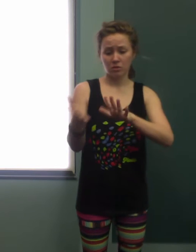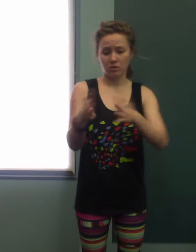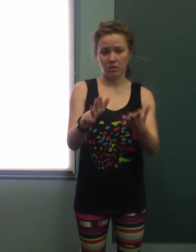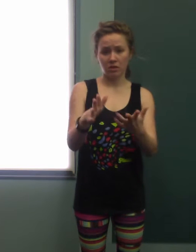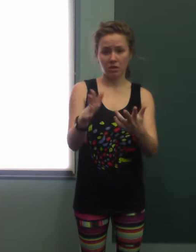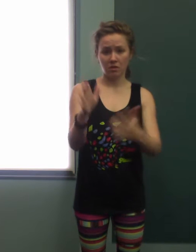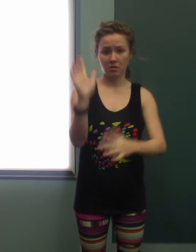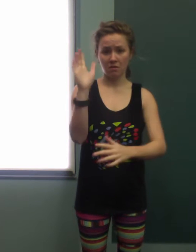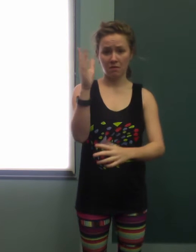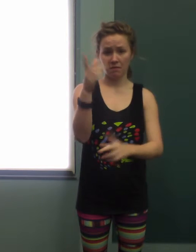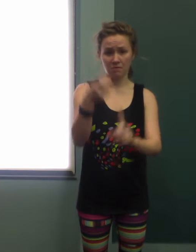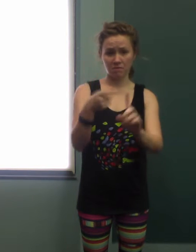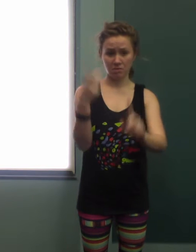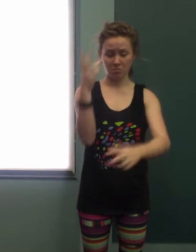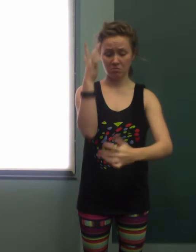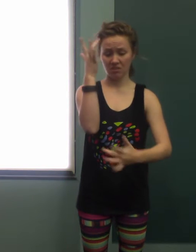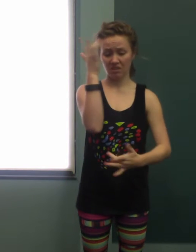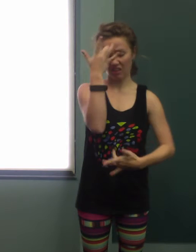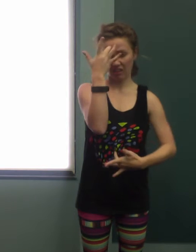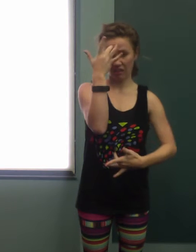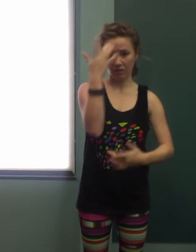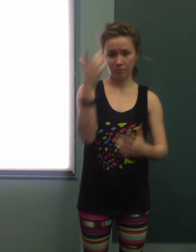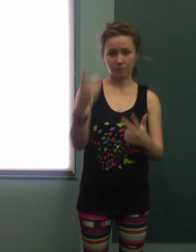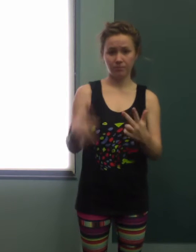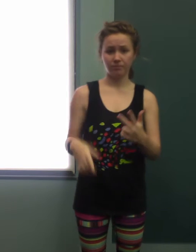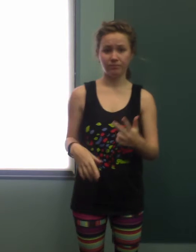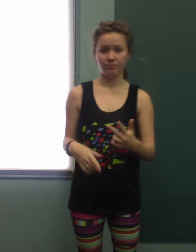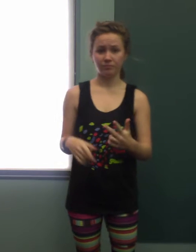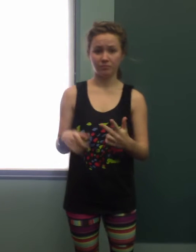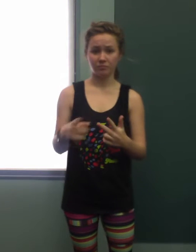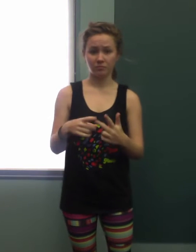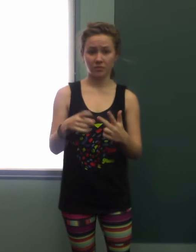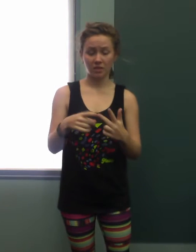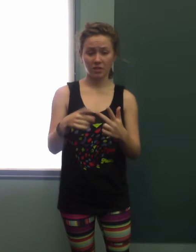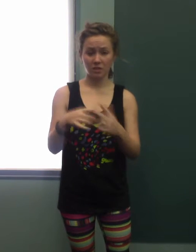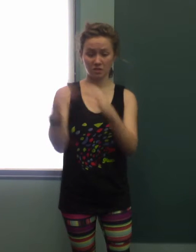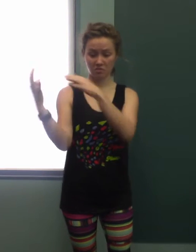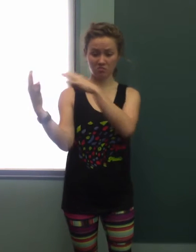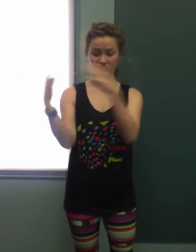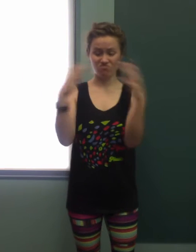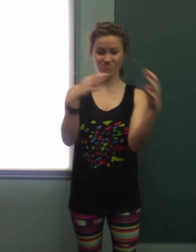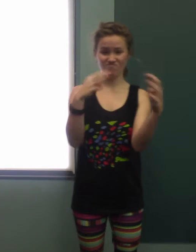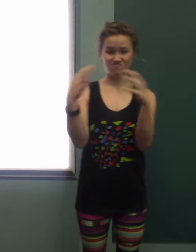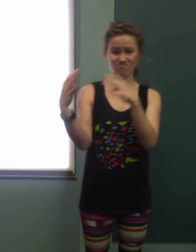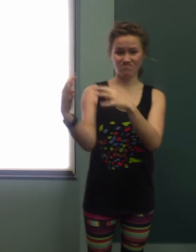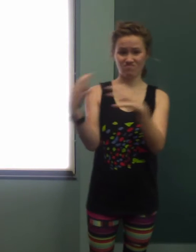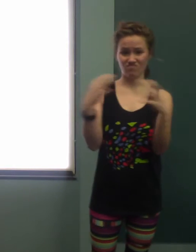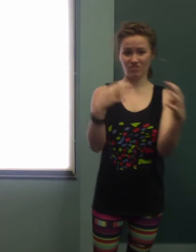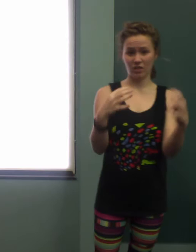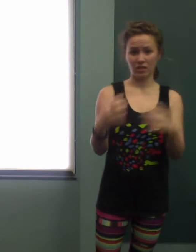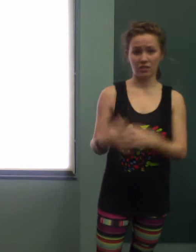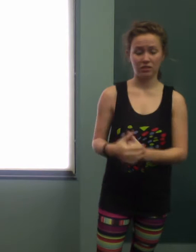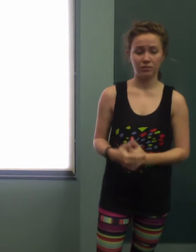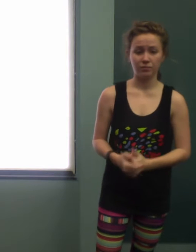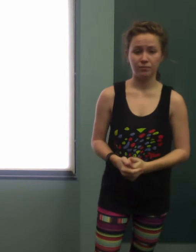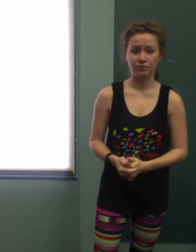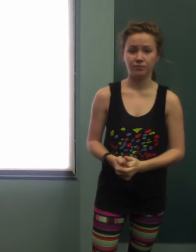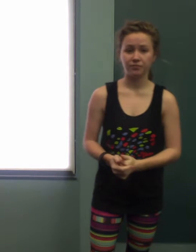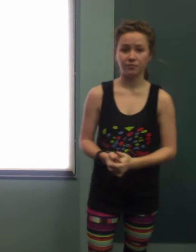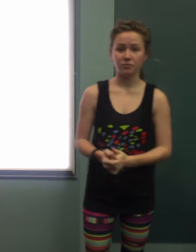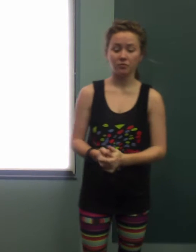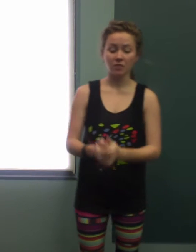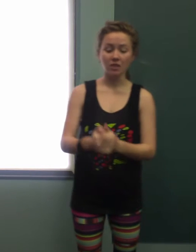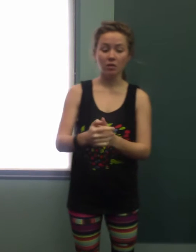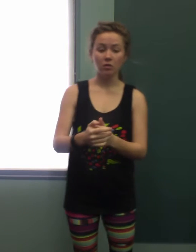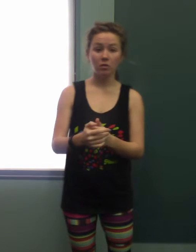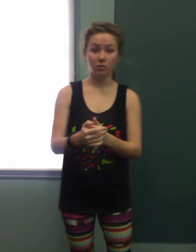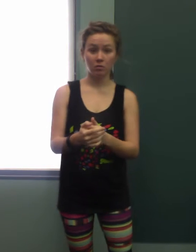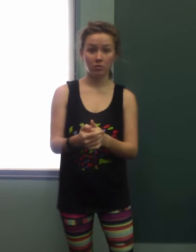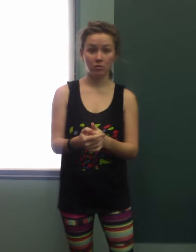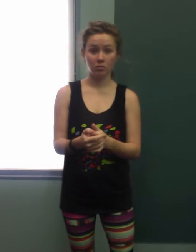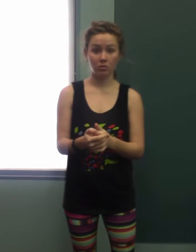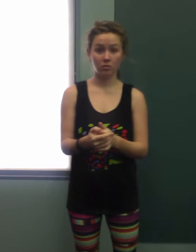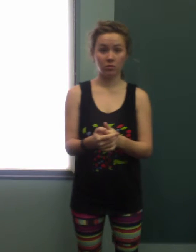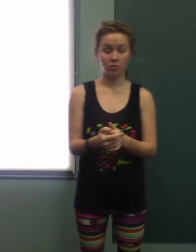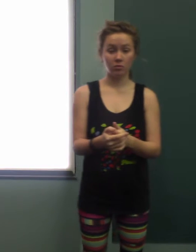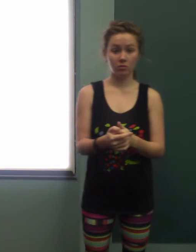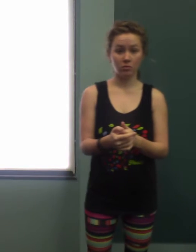In reading about the significant battles of the Civil War, I'd like you to keep in mind the 3 phases I've stated